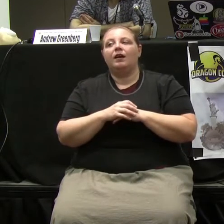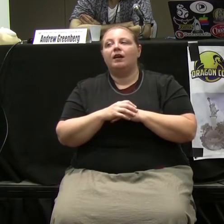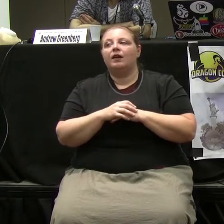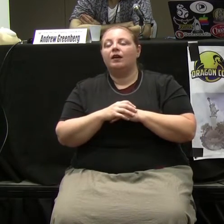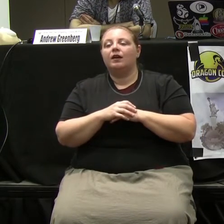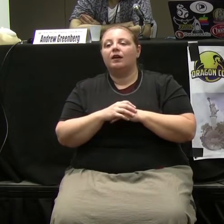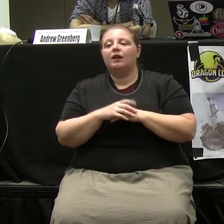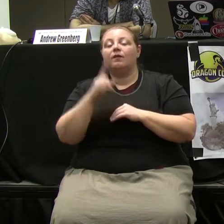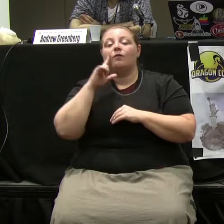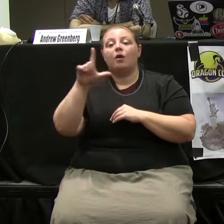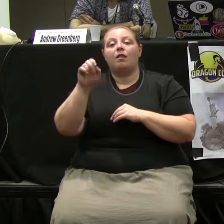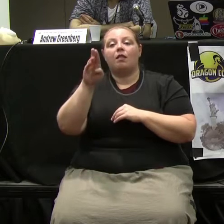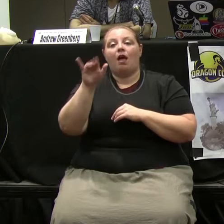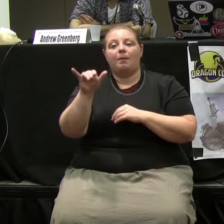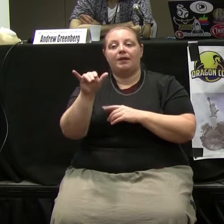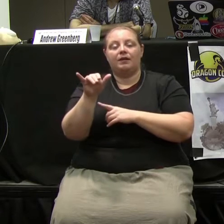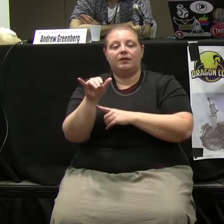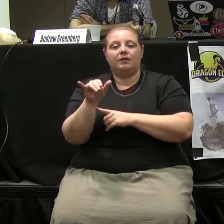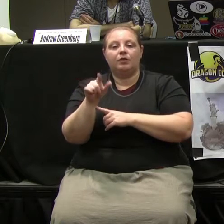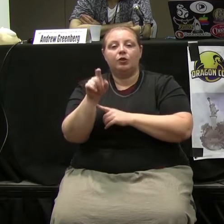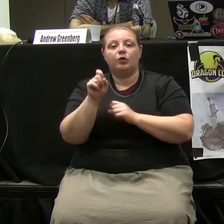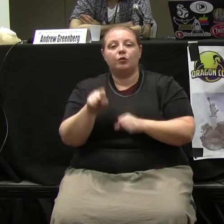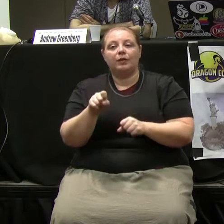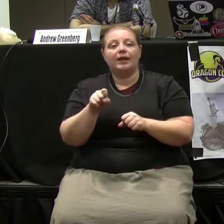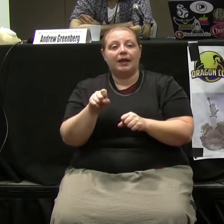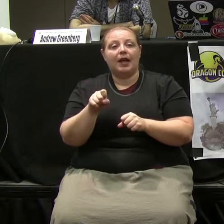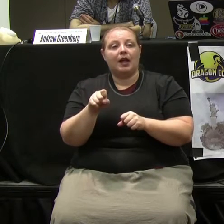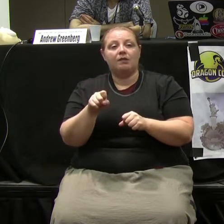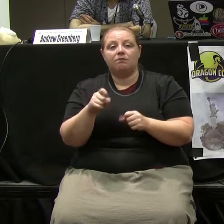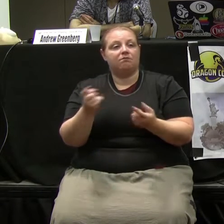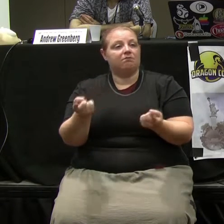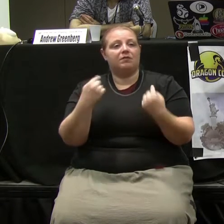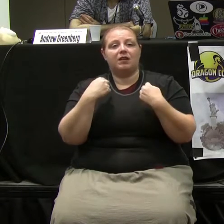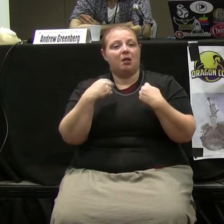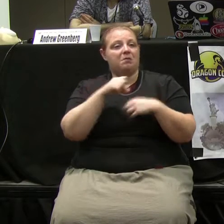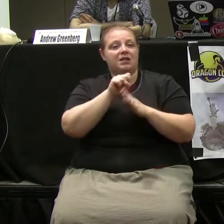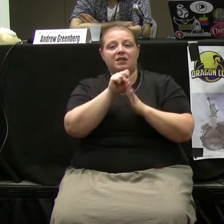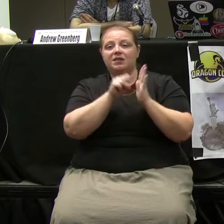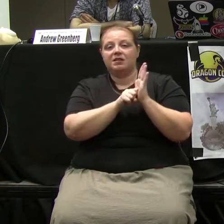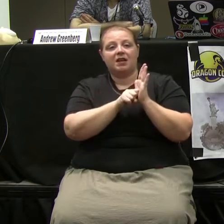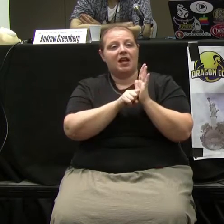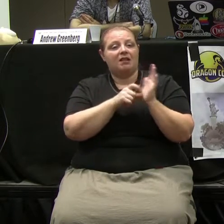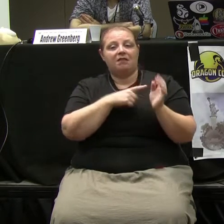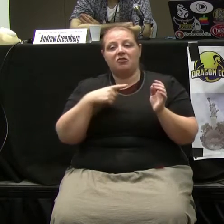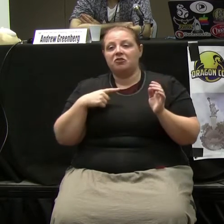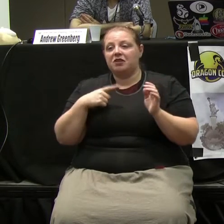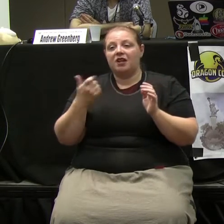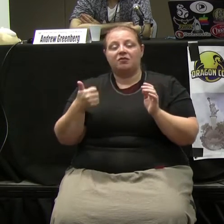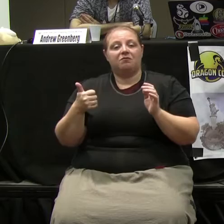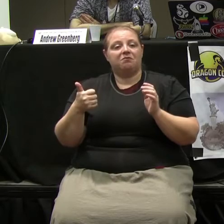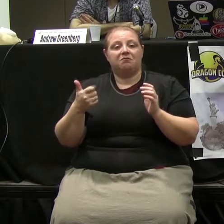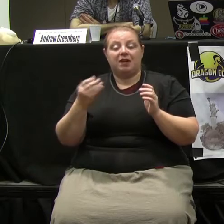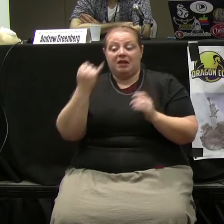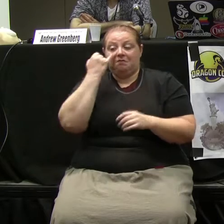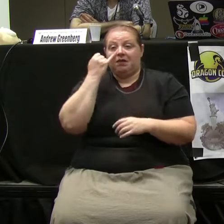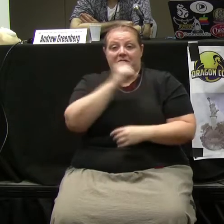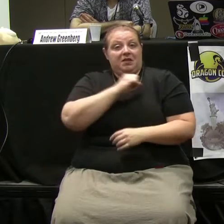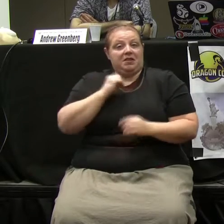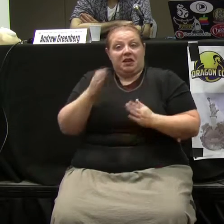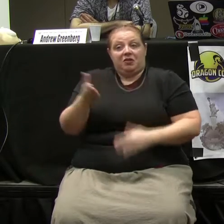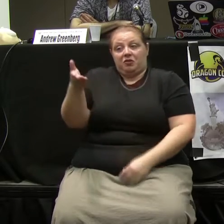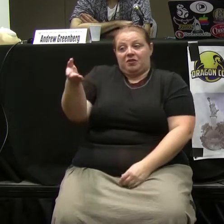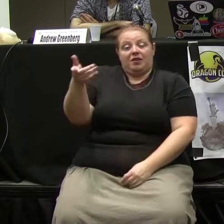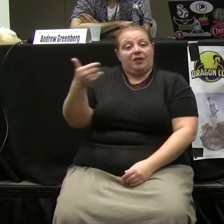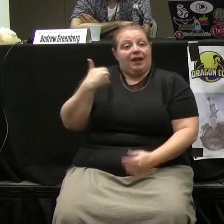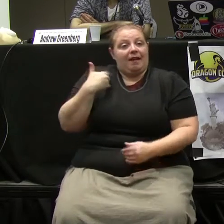But in terms of lobbying, you know, you can come in the state legislature, and you can come in, and if the senator's there, you know, and he's